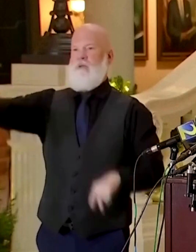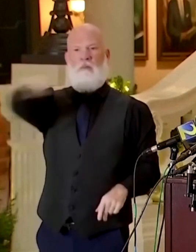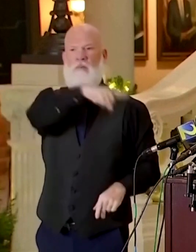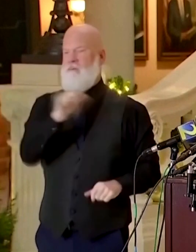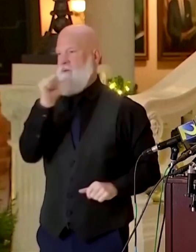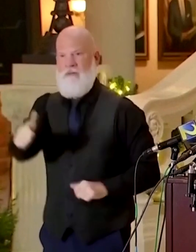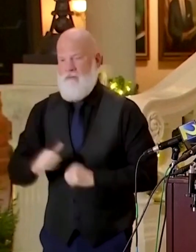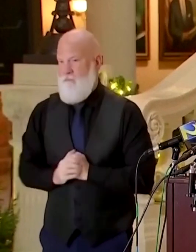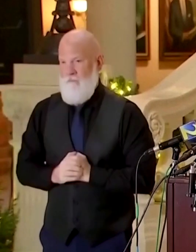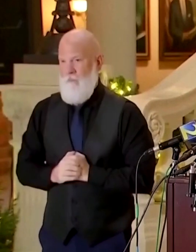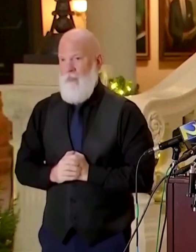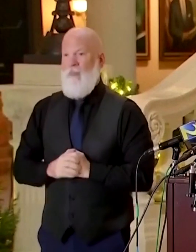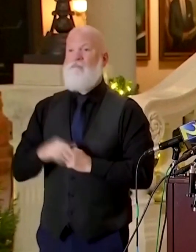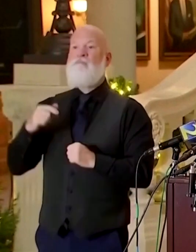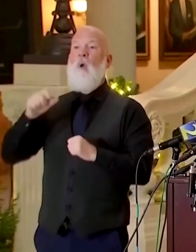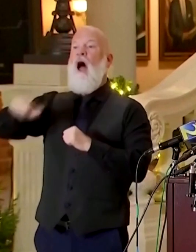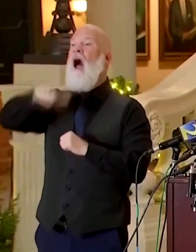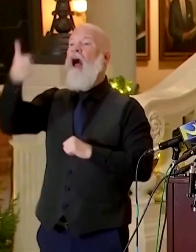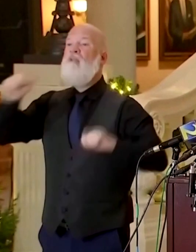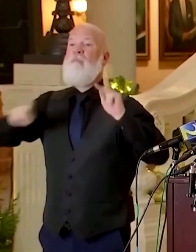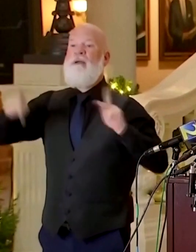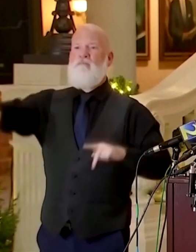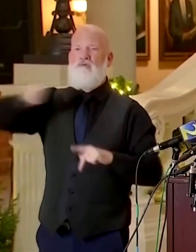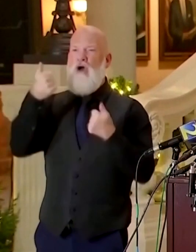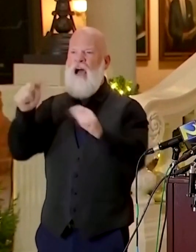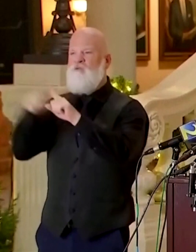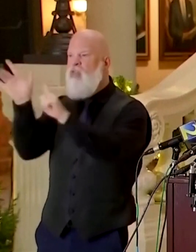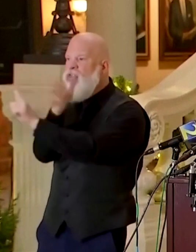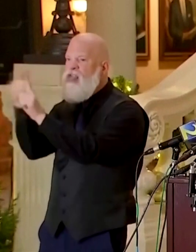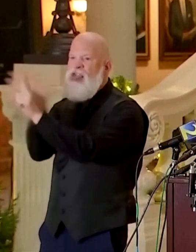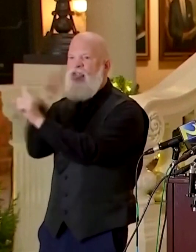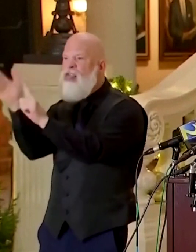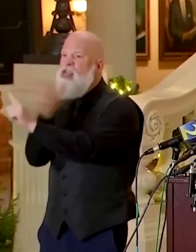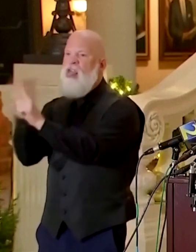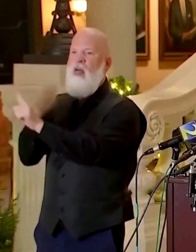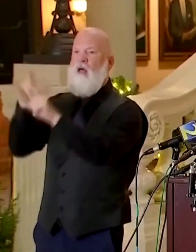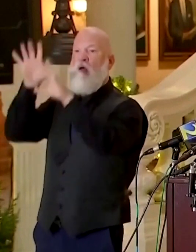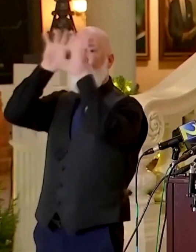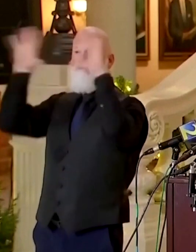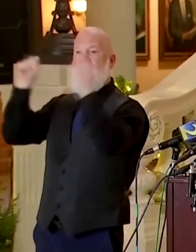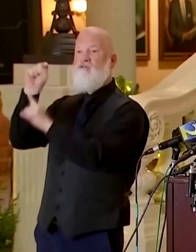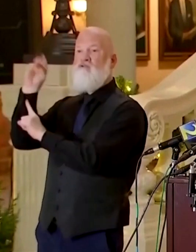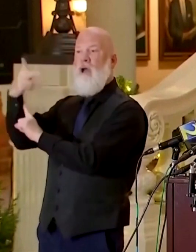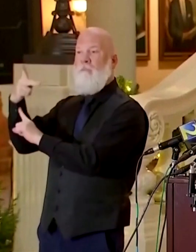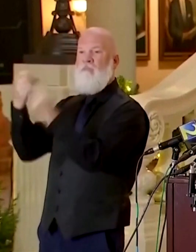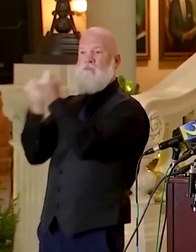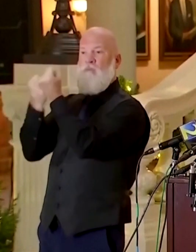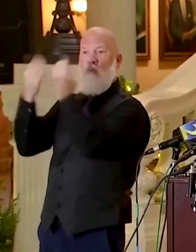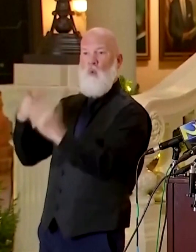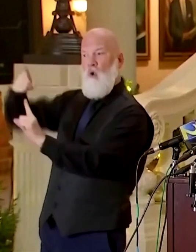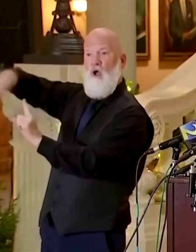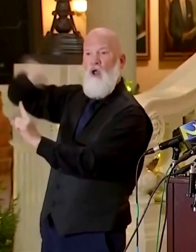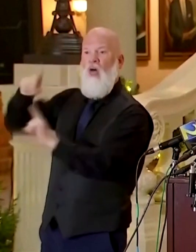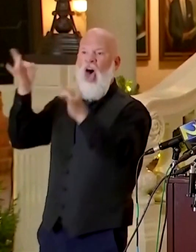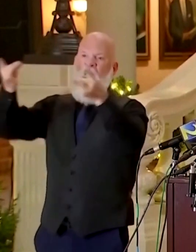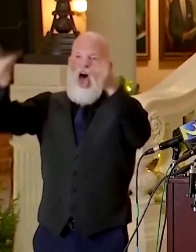exploiting the emotions of many Trump supporters with fantastic claims, half-truths, misinformation, and